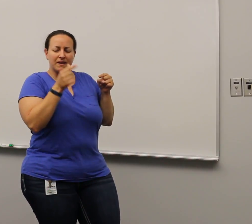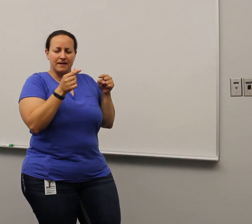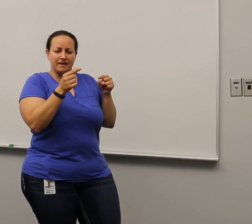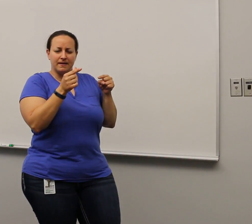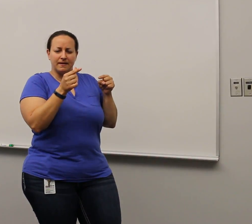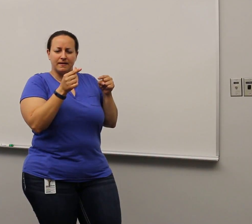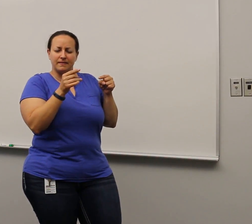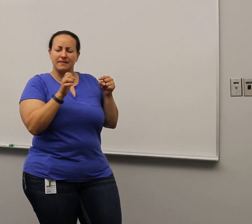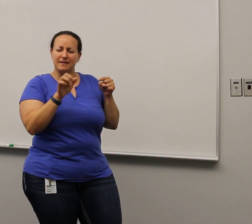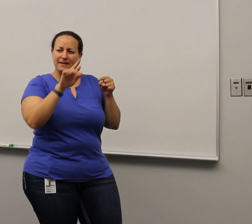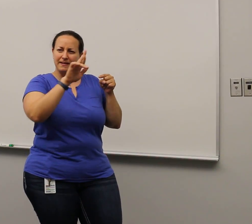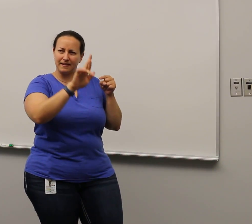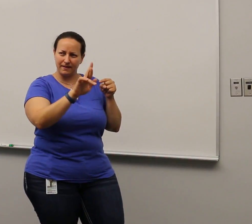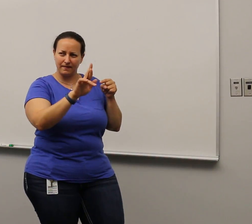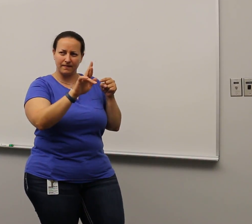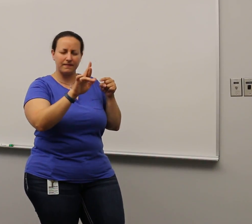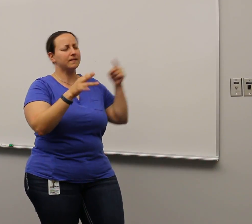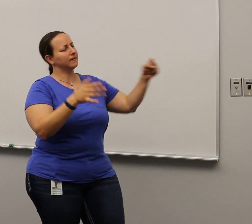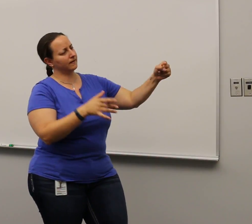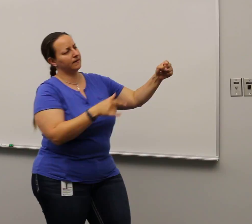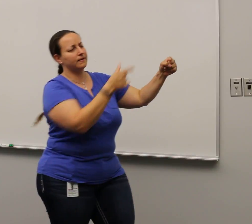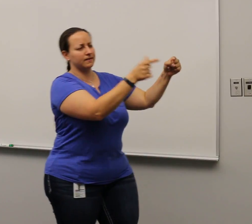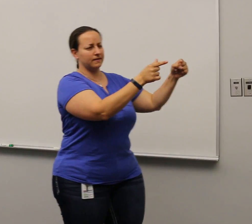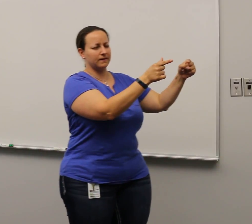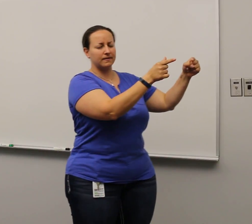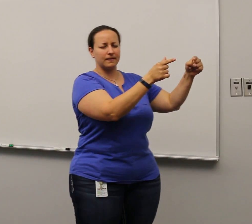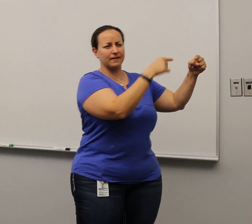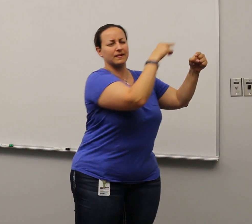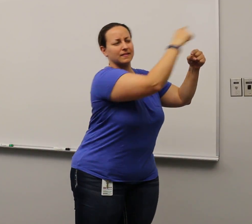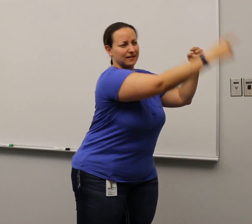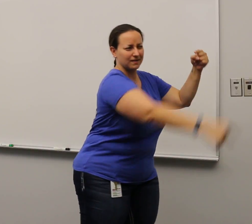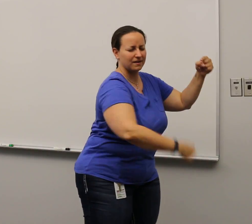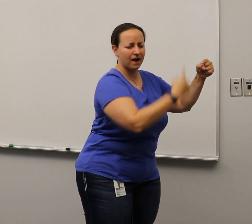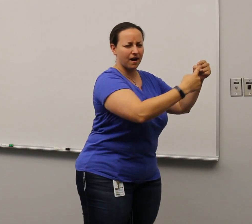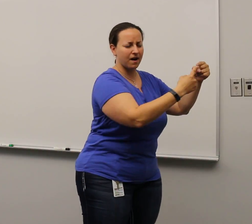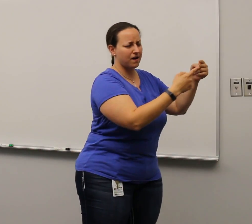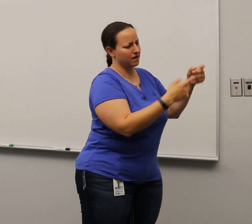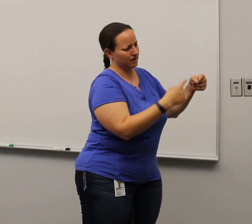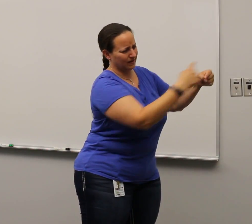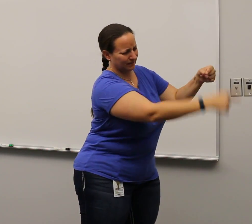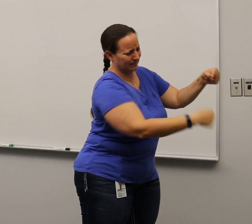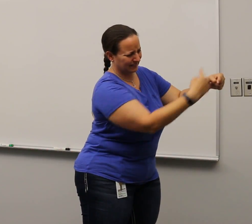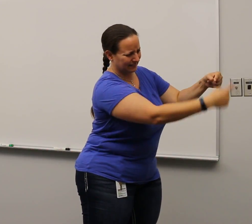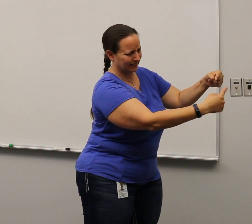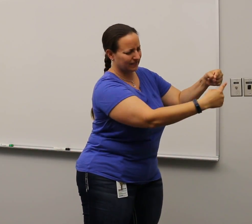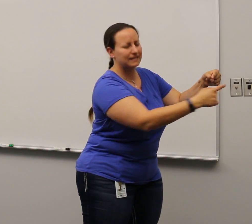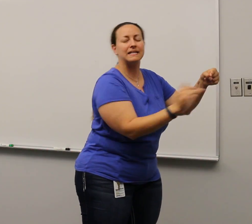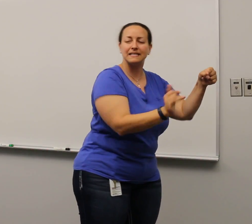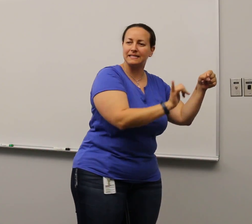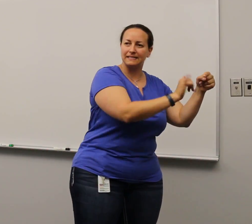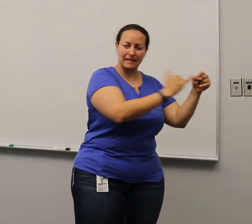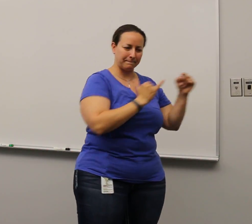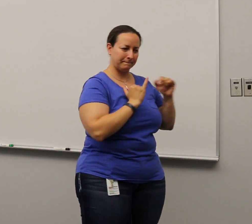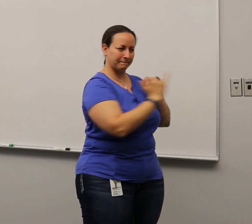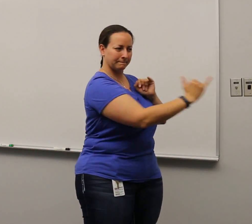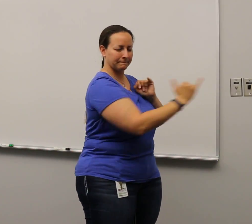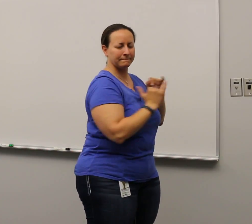highest ratio sits on. You want to make note of that and count how many times the rear tire moves around. It'll probably be about 3 or 4